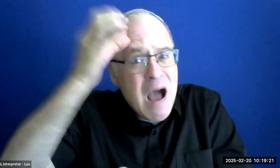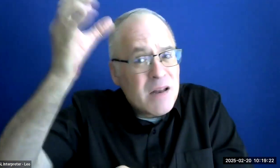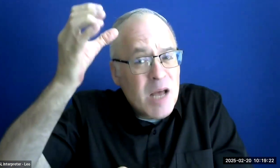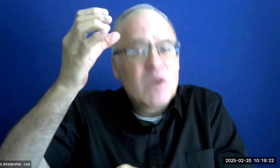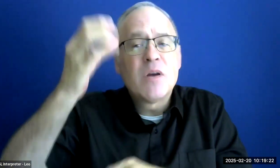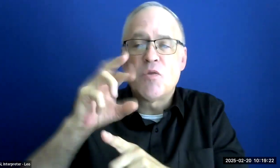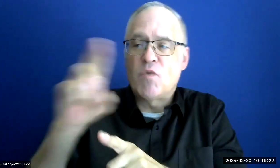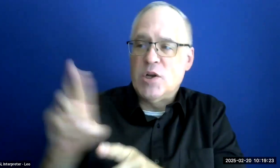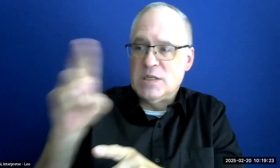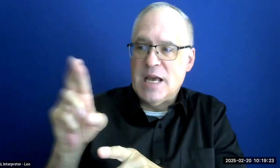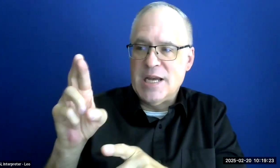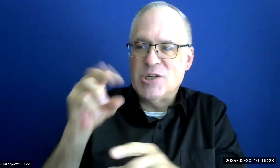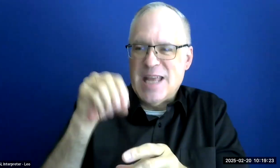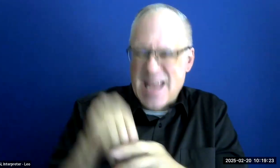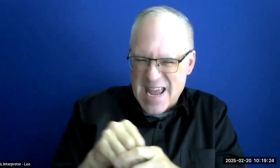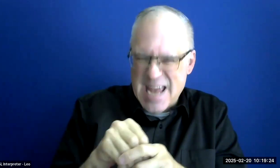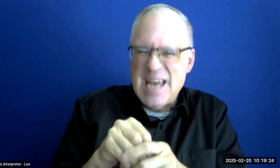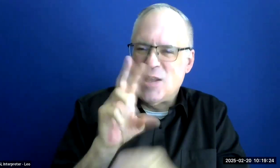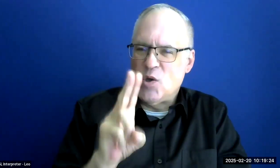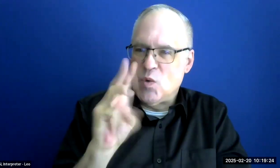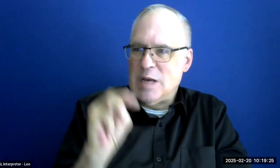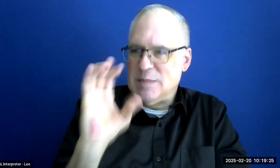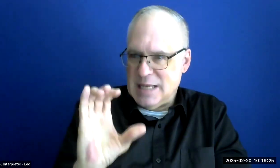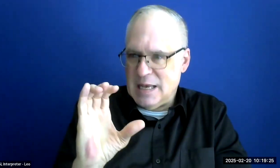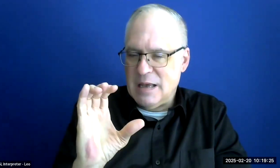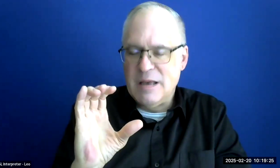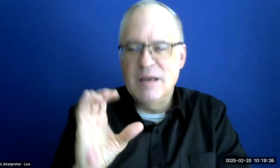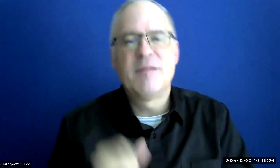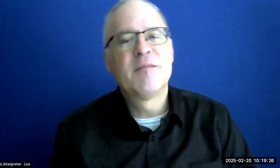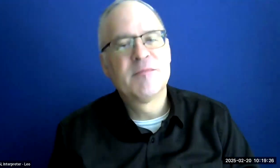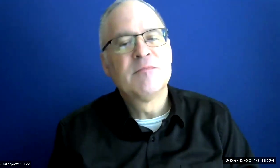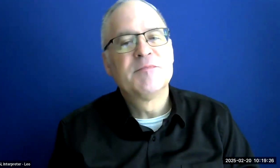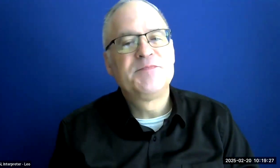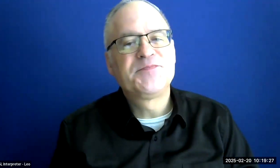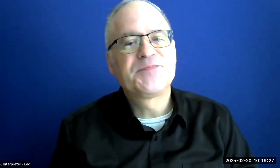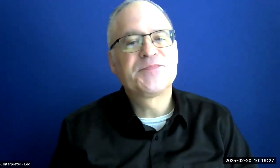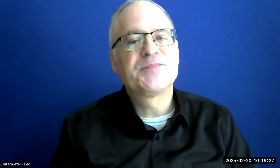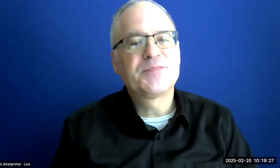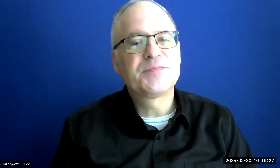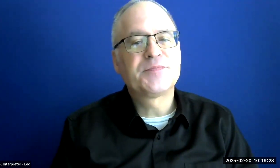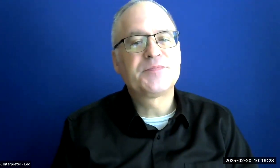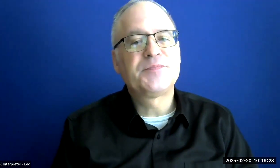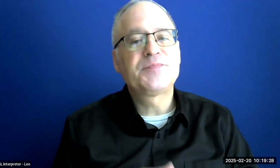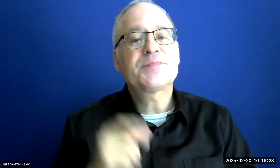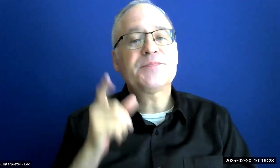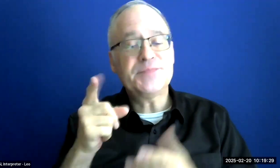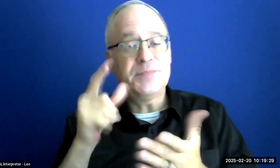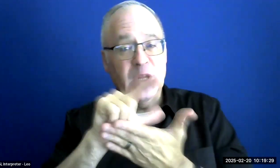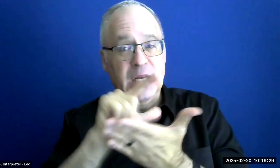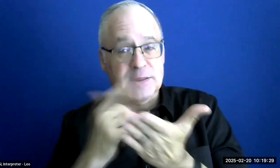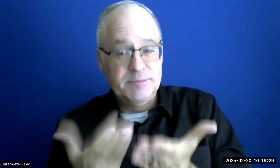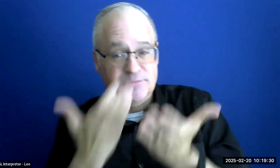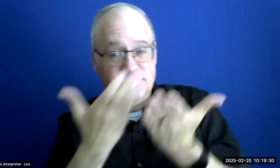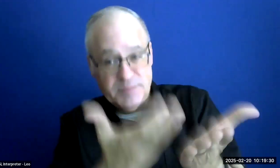one way within the United Methodist Church. The worldwide regionalization legislation proposes to change